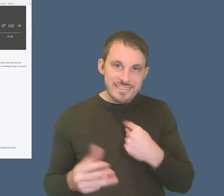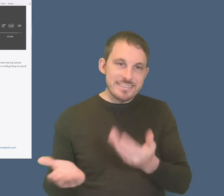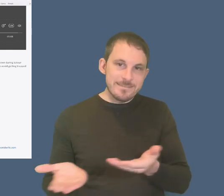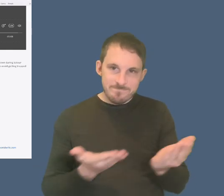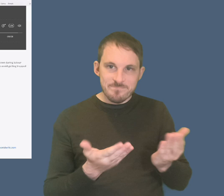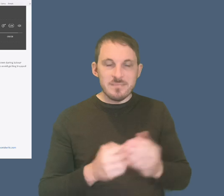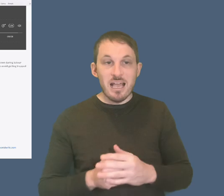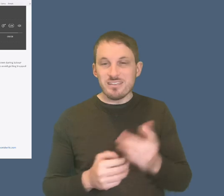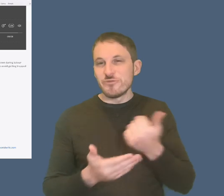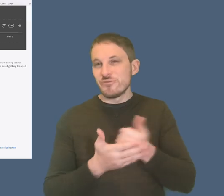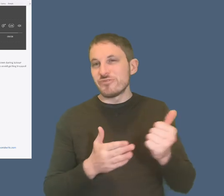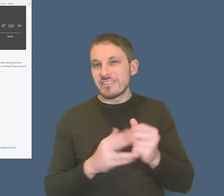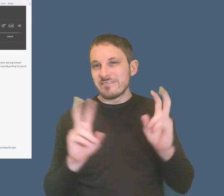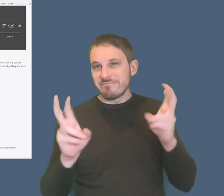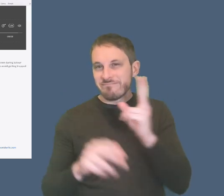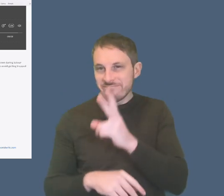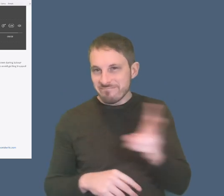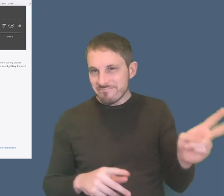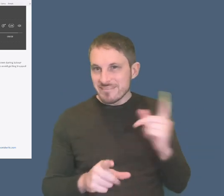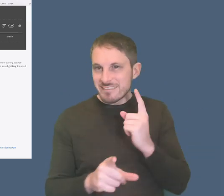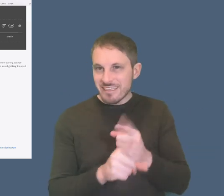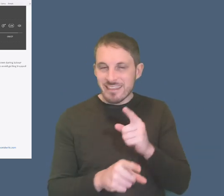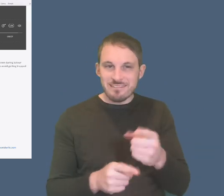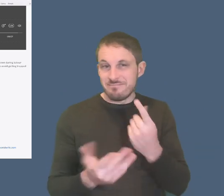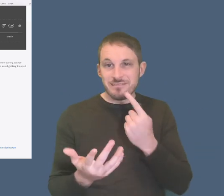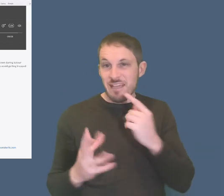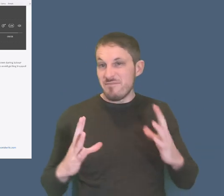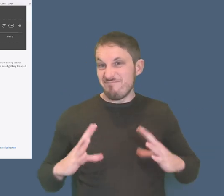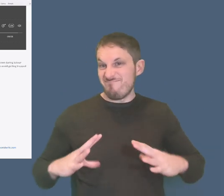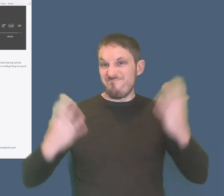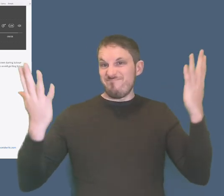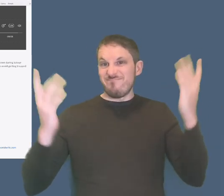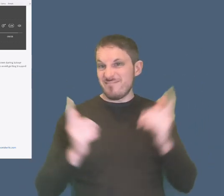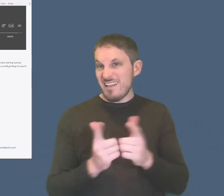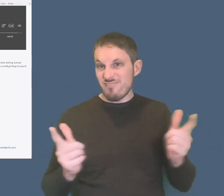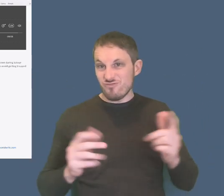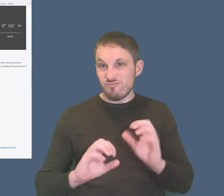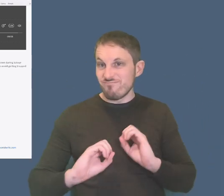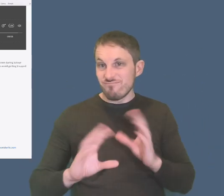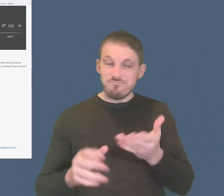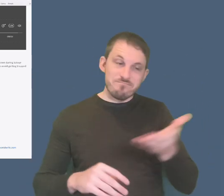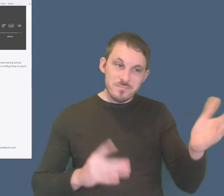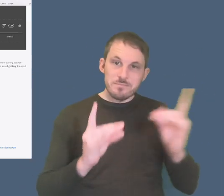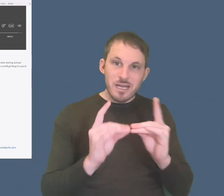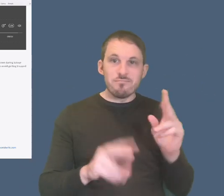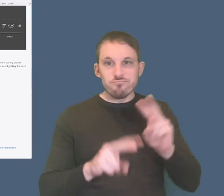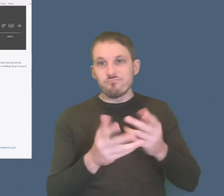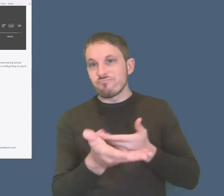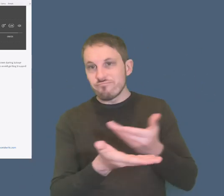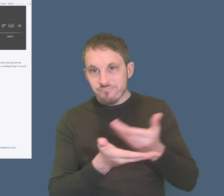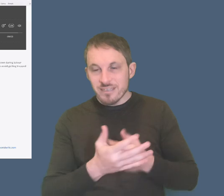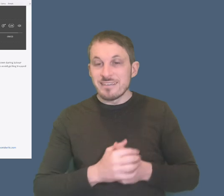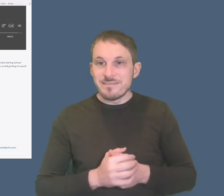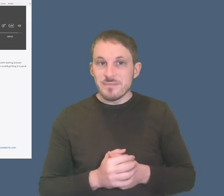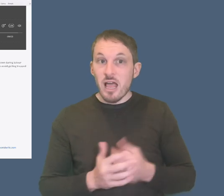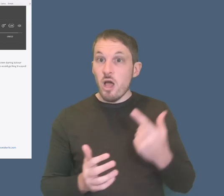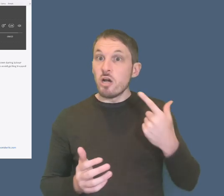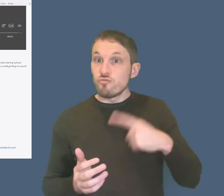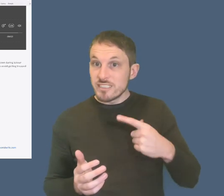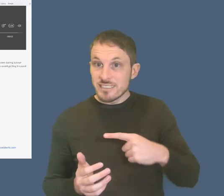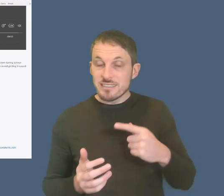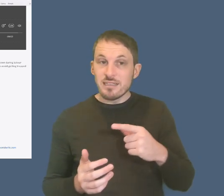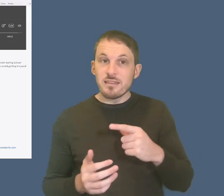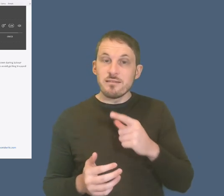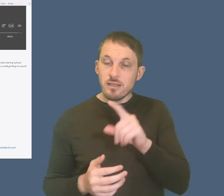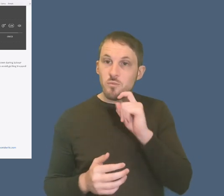being cliche, but this is the type of language that you'll often hear. And the reason for this is that they would like to send